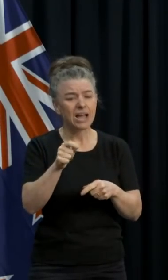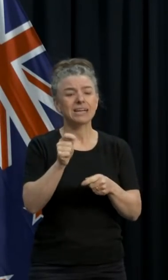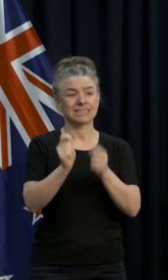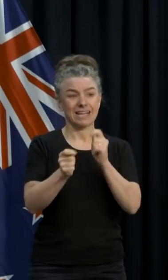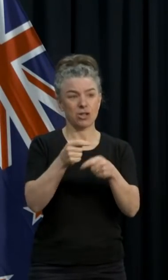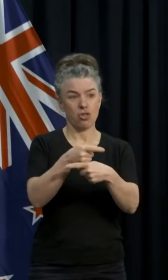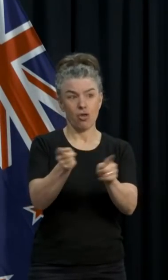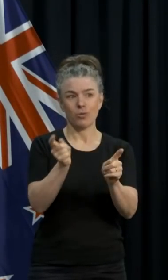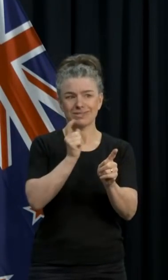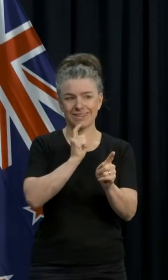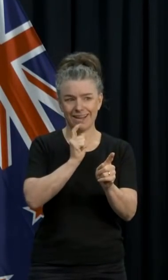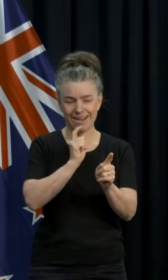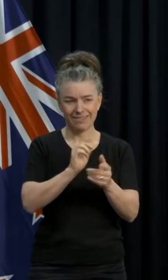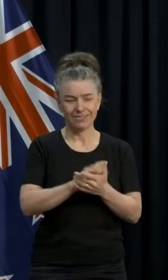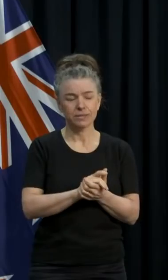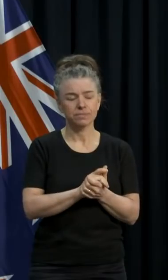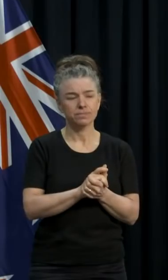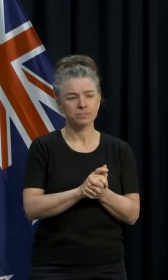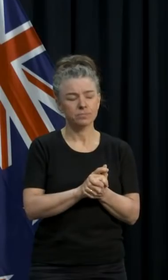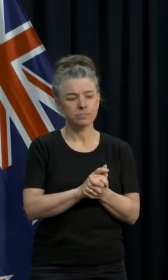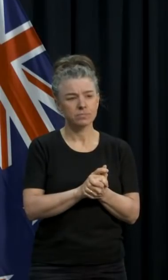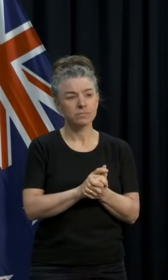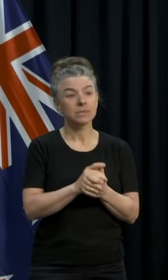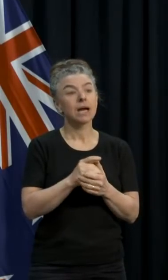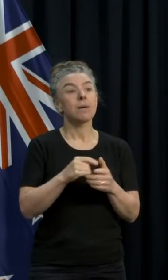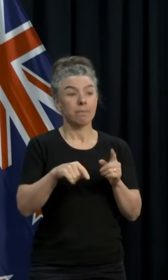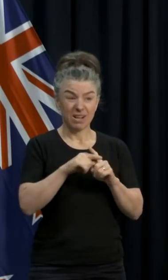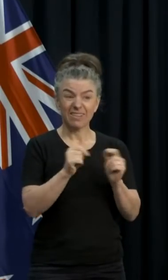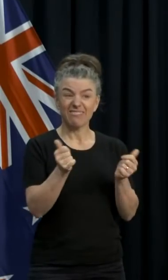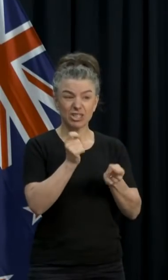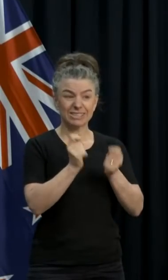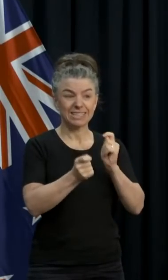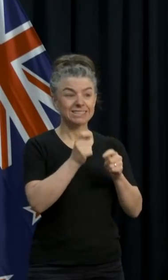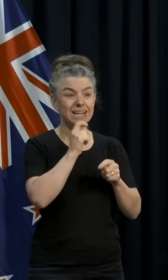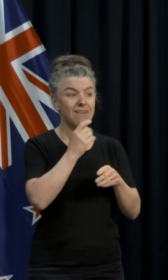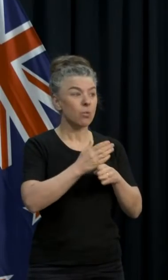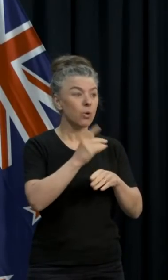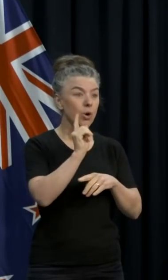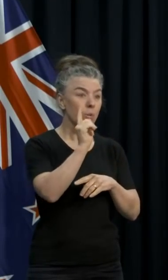tested, and likewise staff were tested in both Auckland and Christchurch.